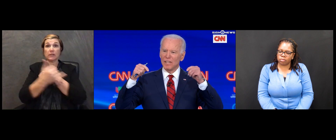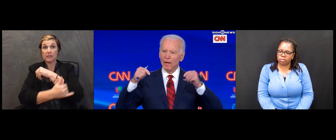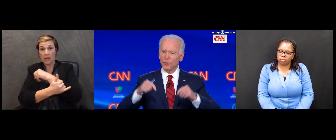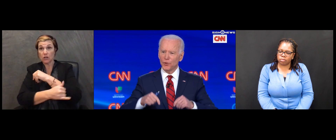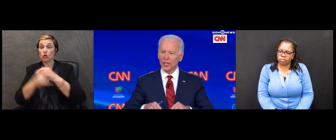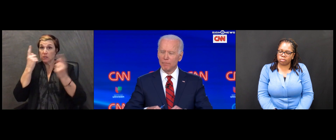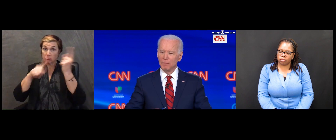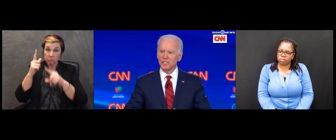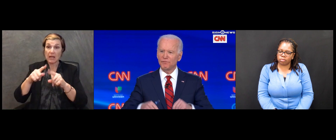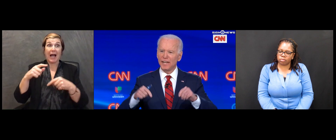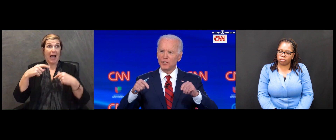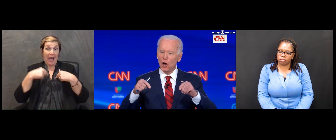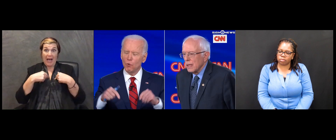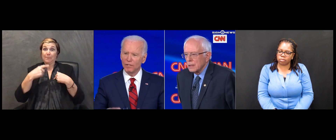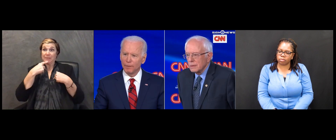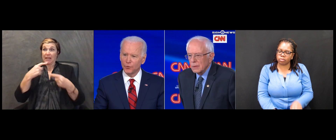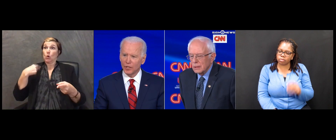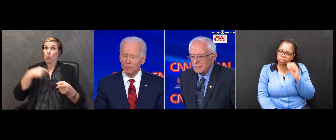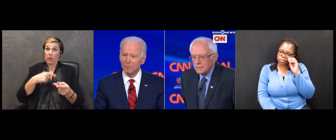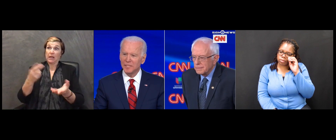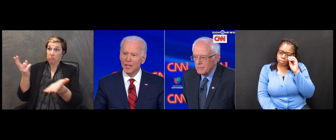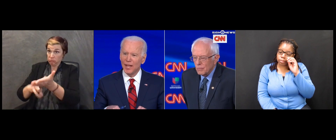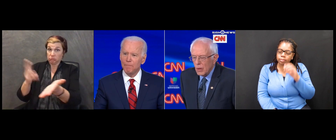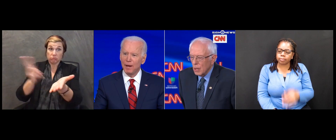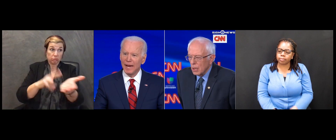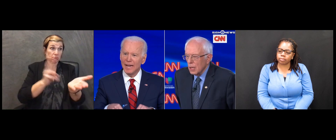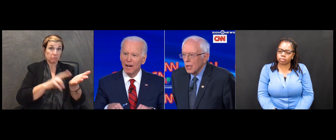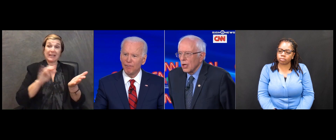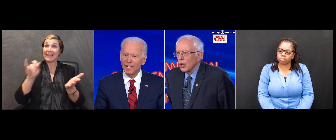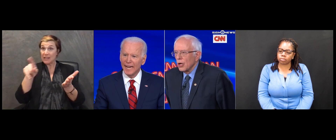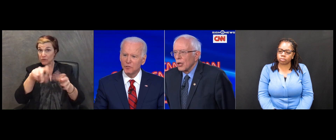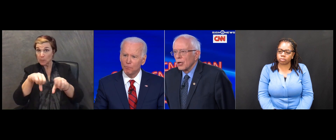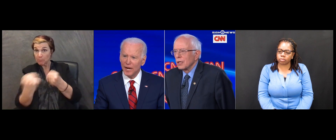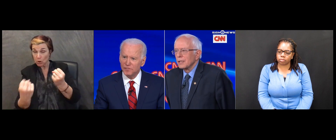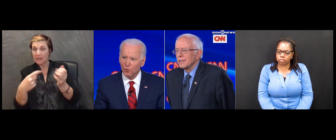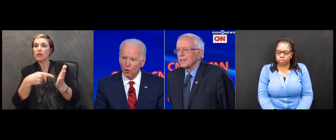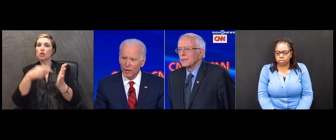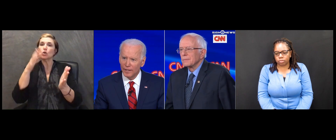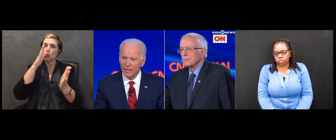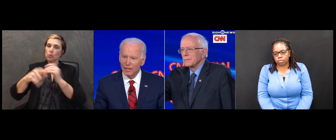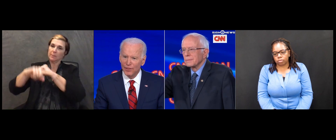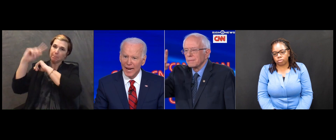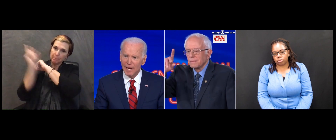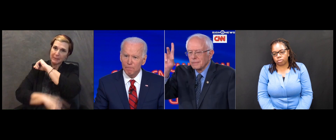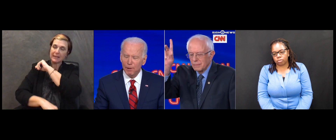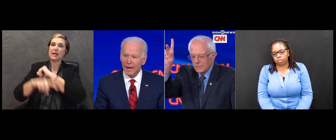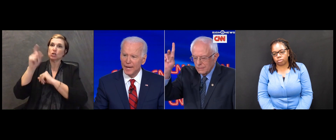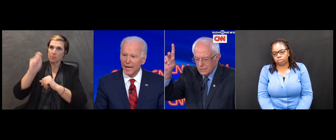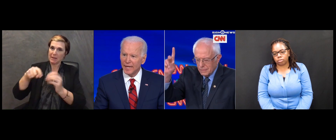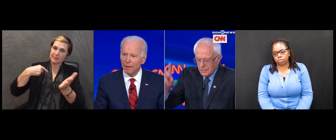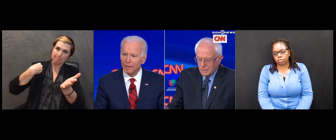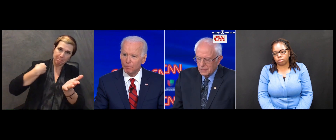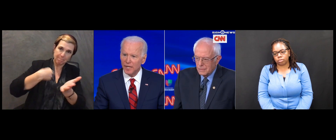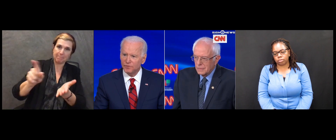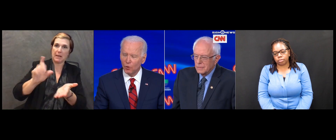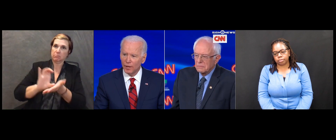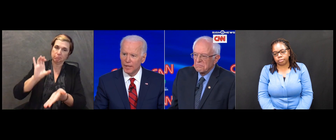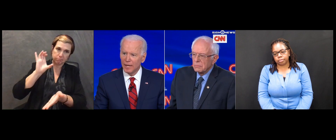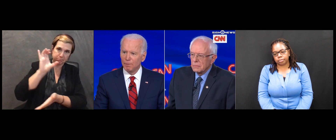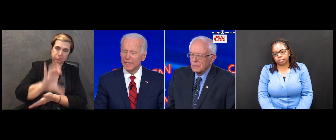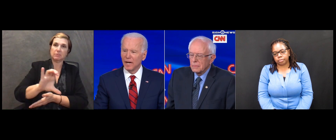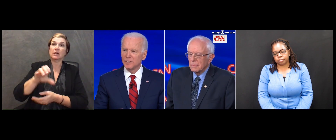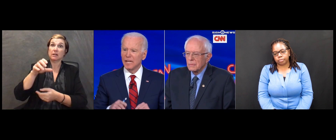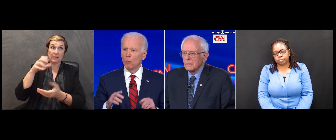them live up to the commitments. If they don't live up to the commitments, they pay a financial price for it. They pay an economic price for